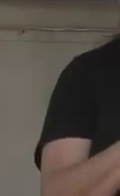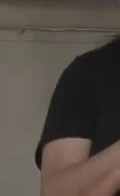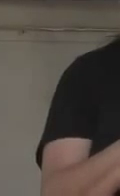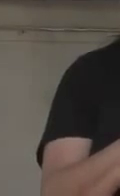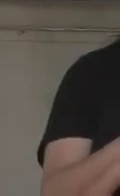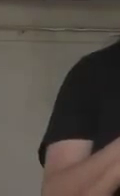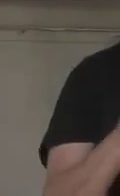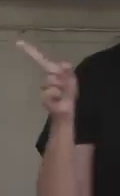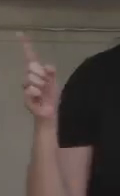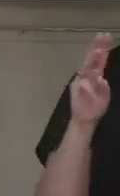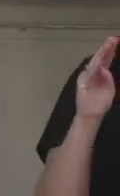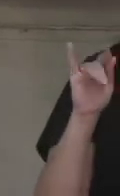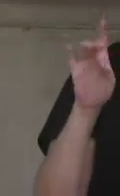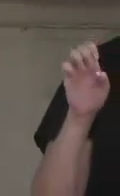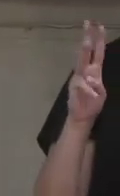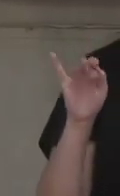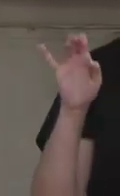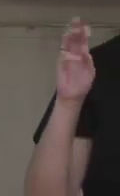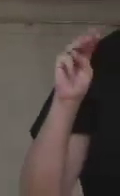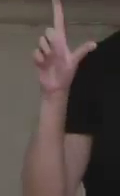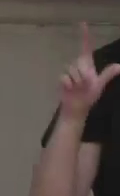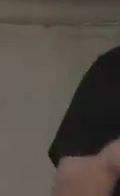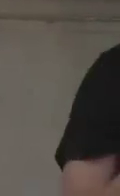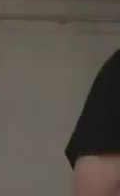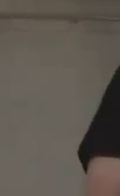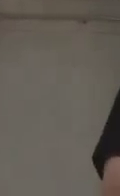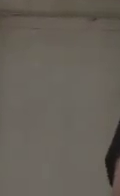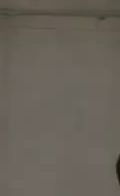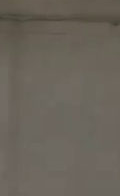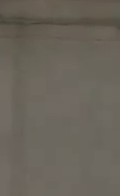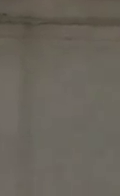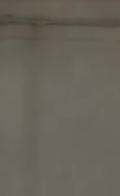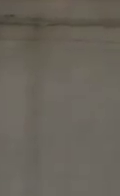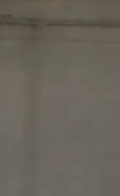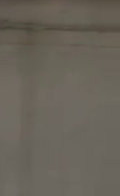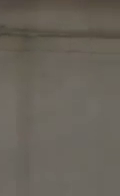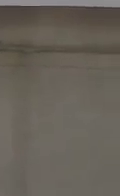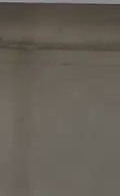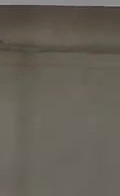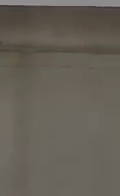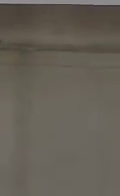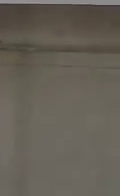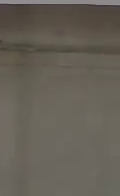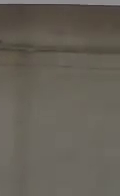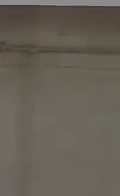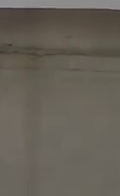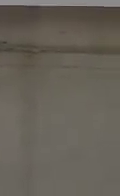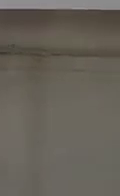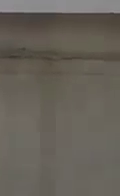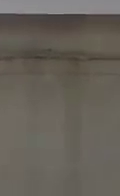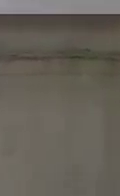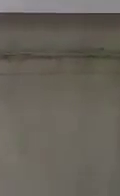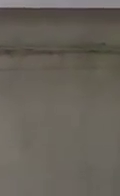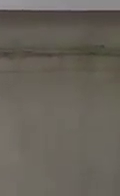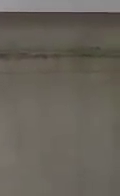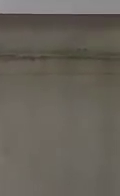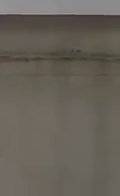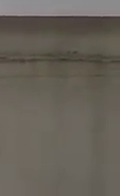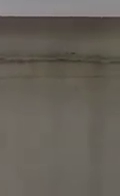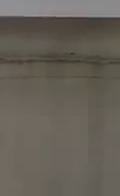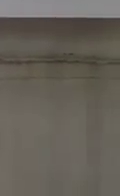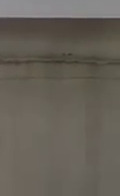Well, yeah, probably Mike Landon. It was always fun to work with him.